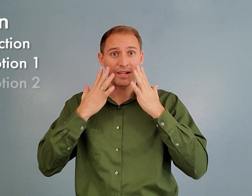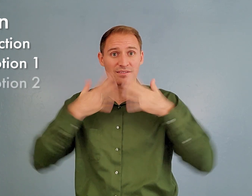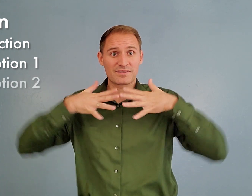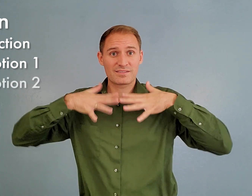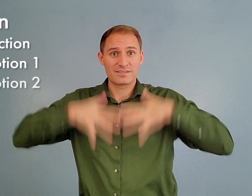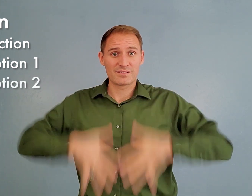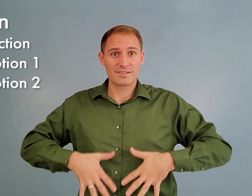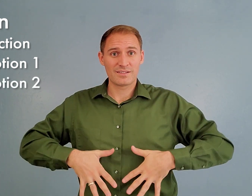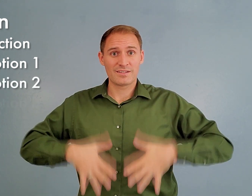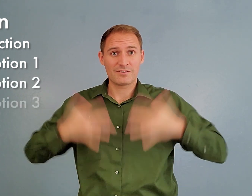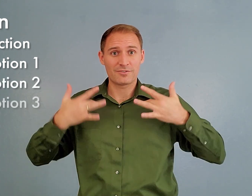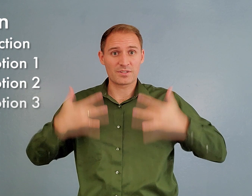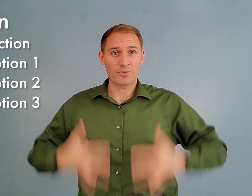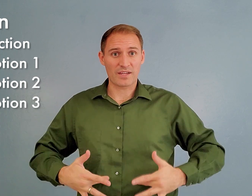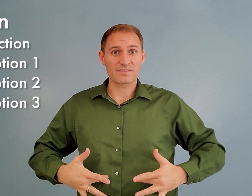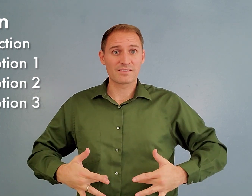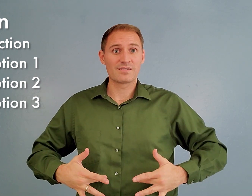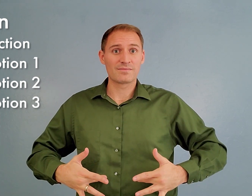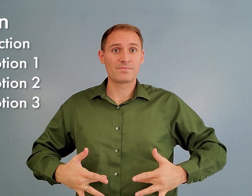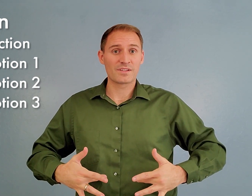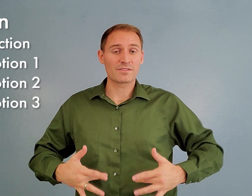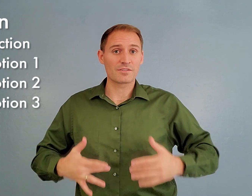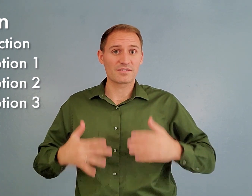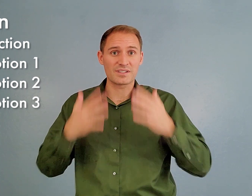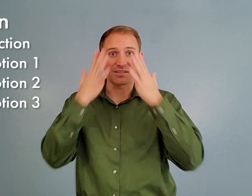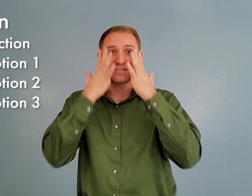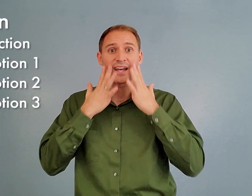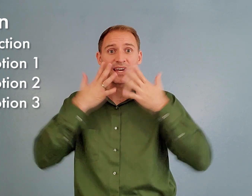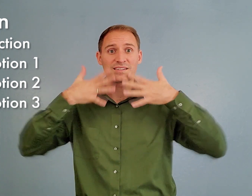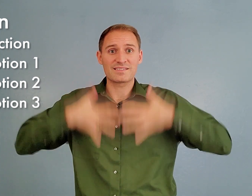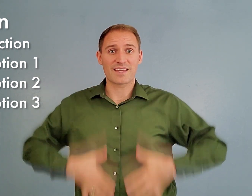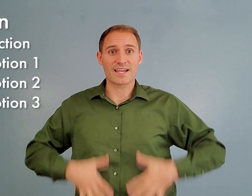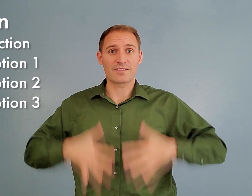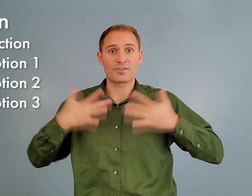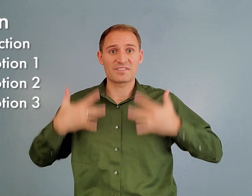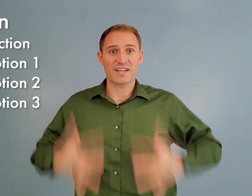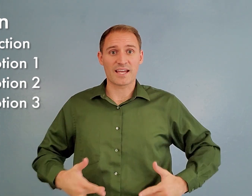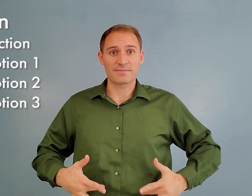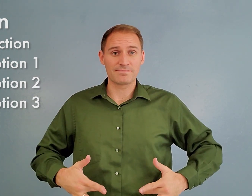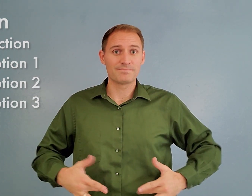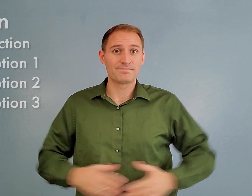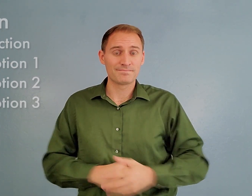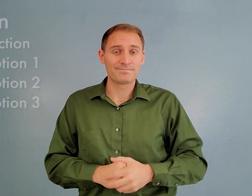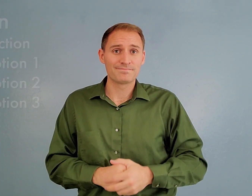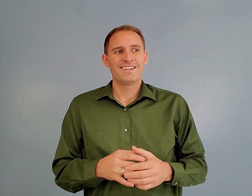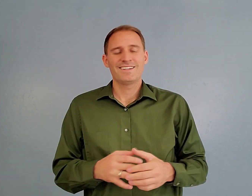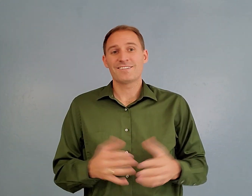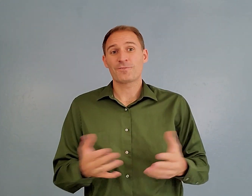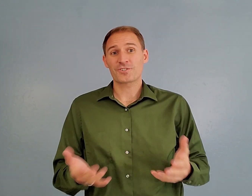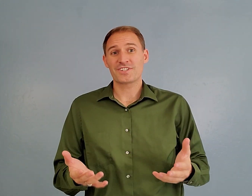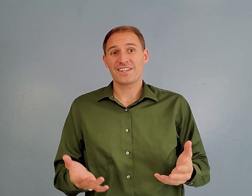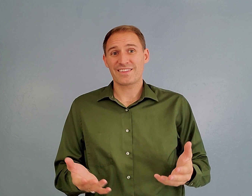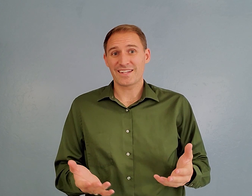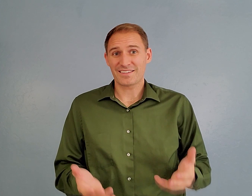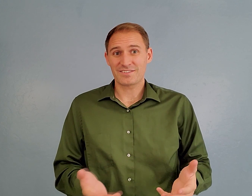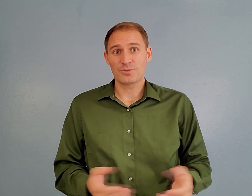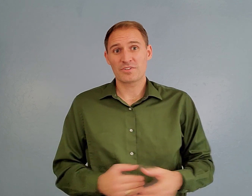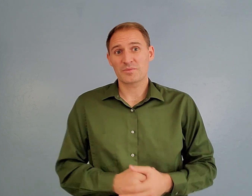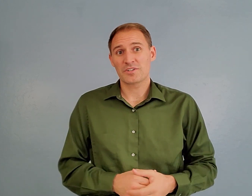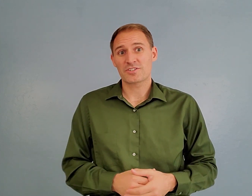depressed or depressed. So you'll see sad, sad, or sad. Fortunately, the next 2 words I'm going to show you